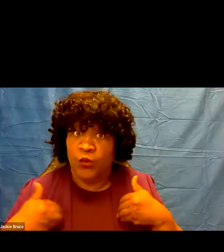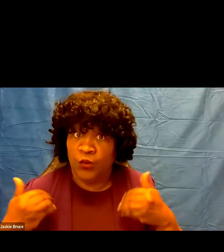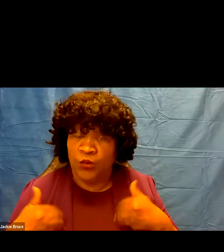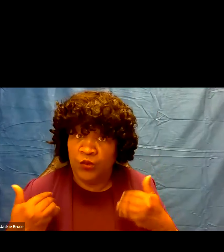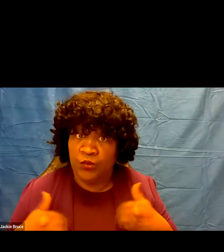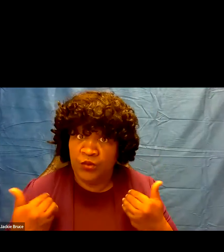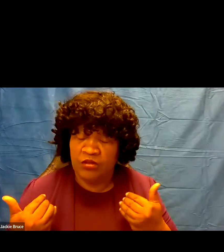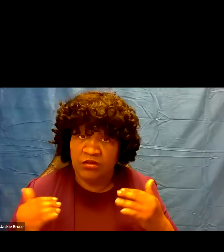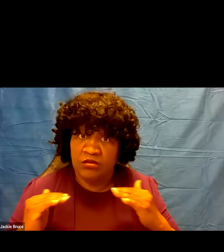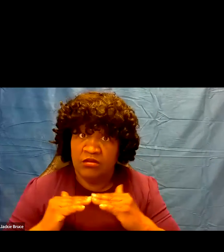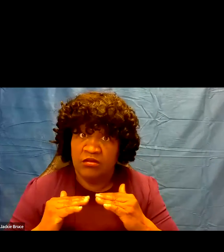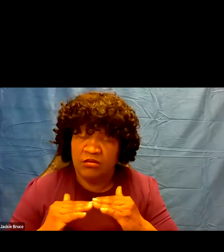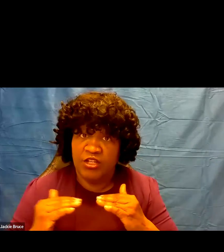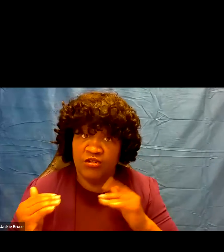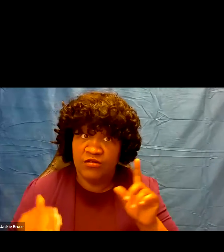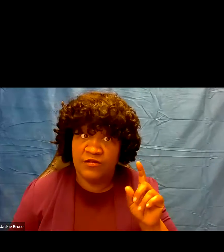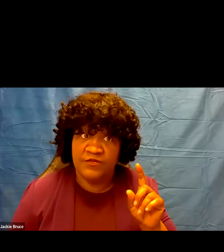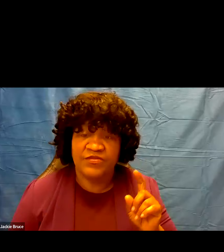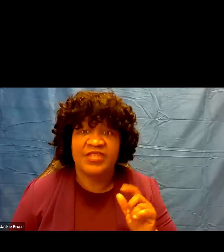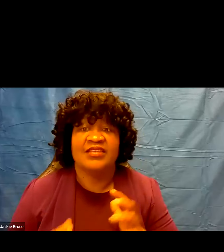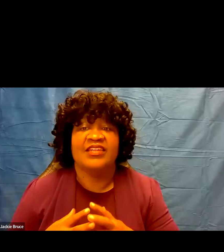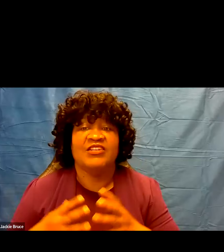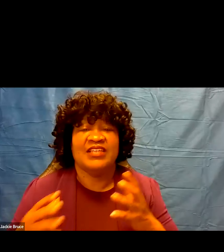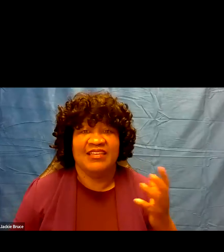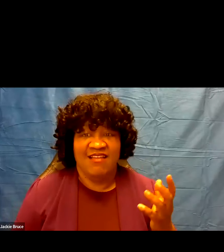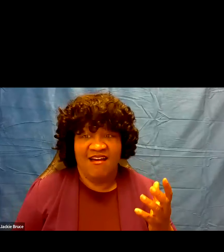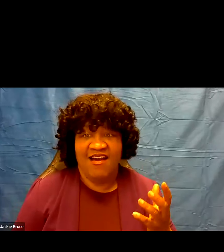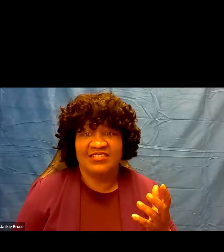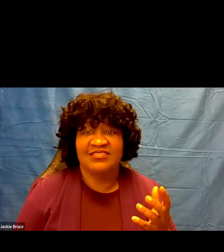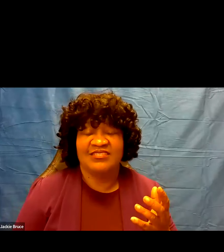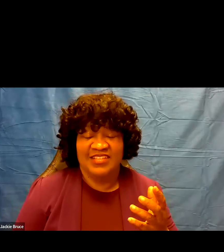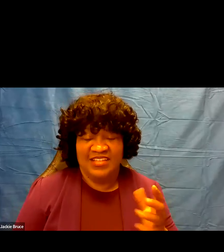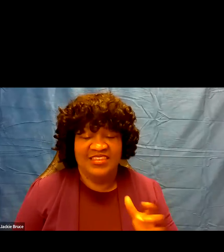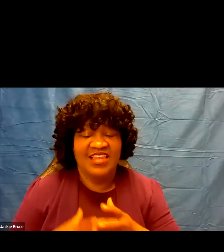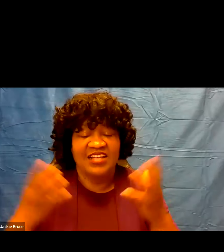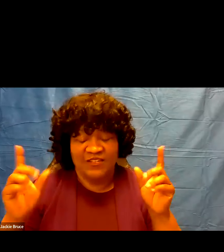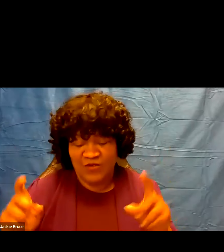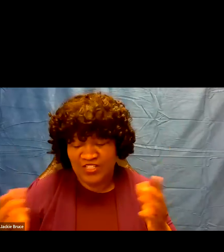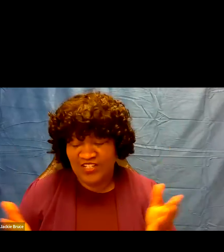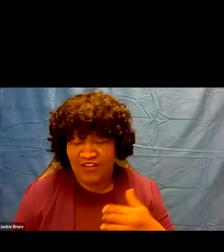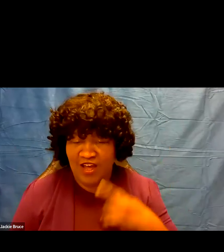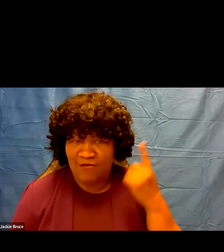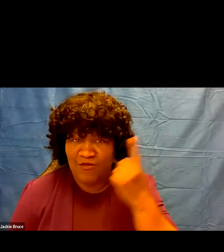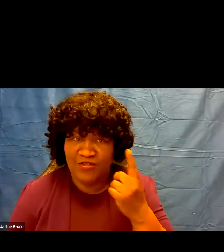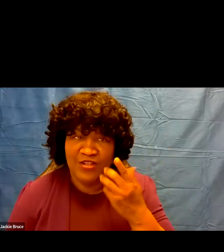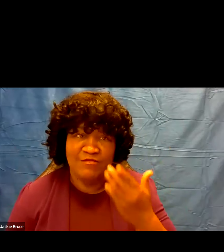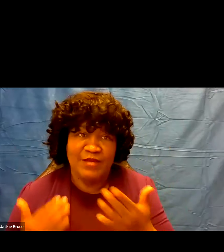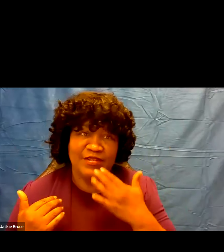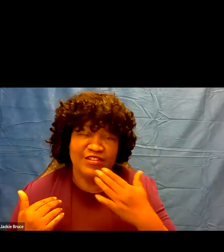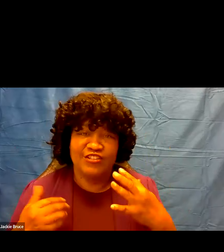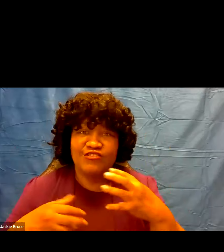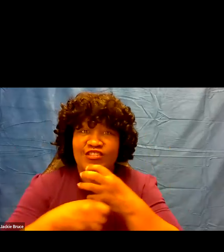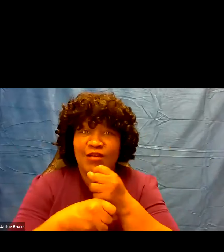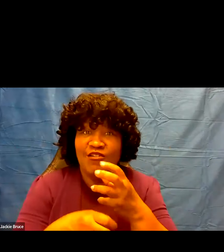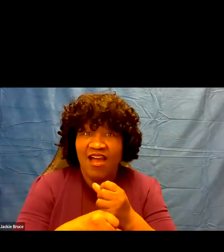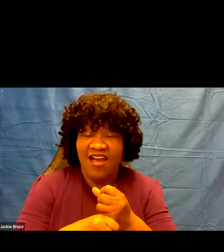You know what, there are a lot of big sort of once-off questions here that I'm wondering if it might be useful to summarize